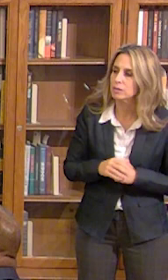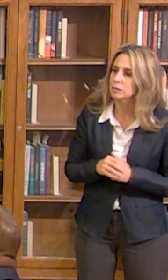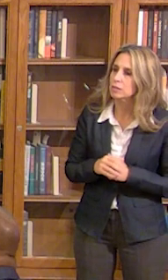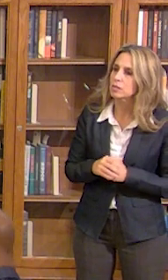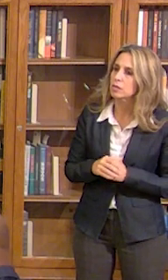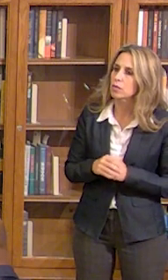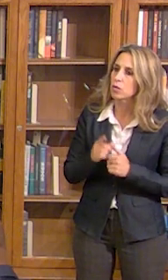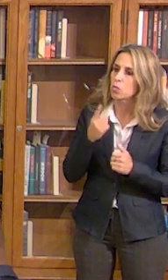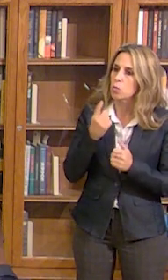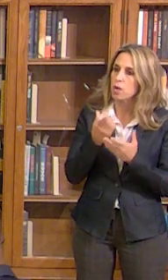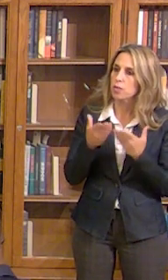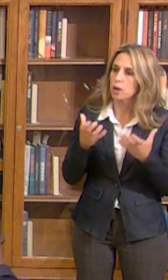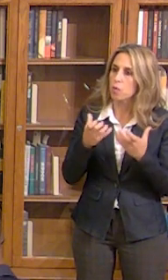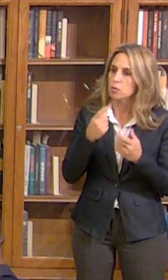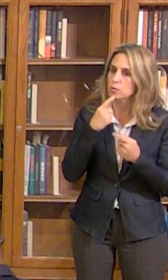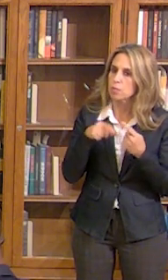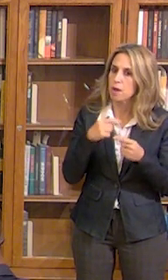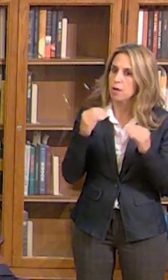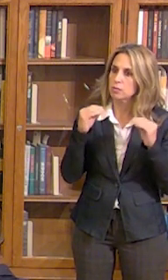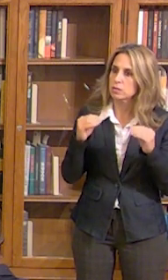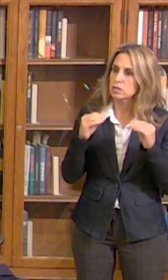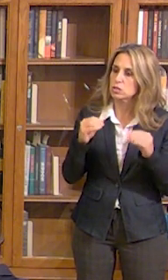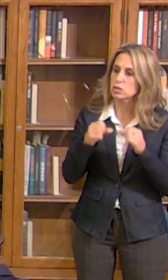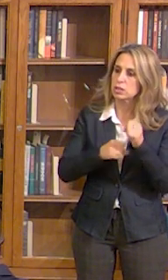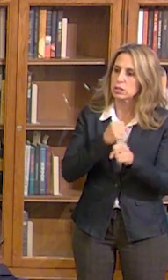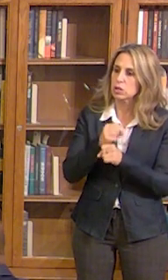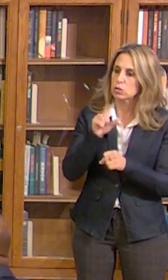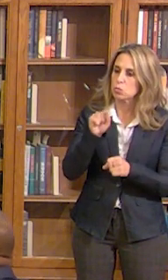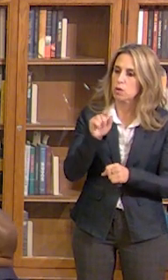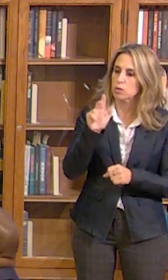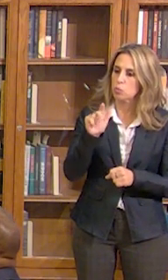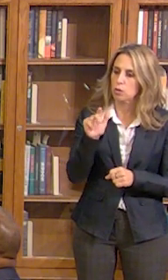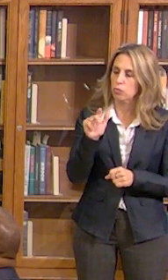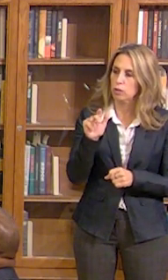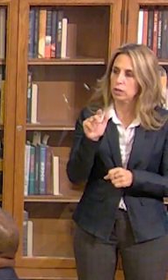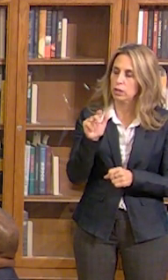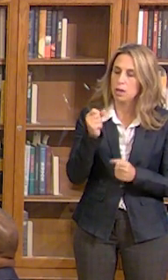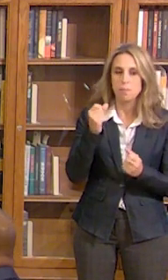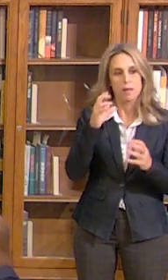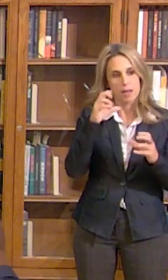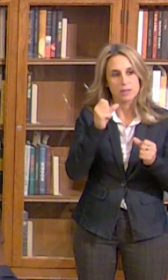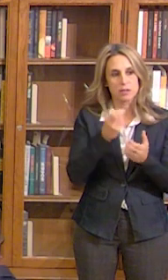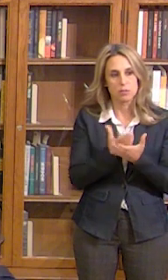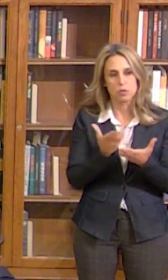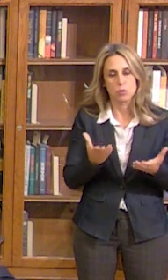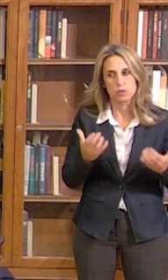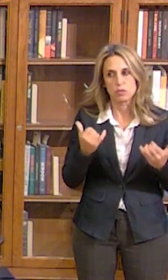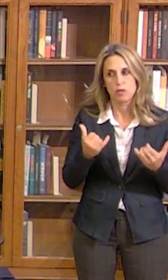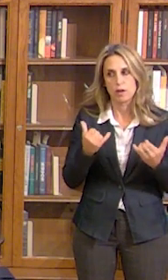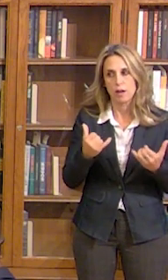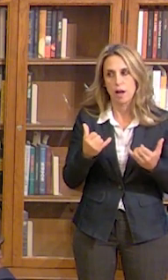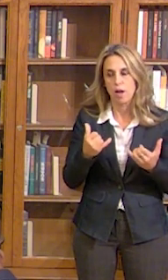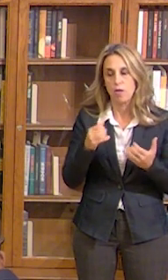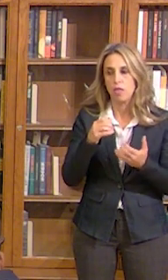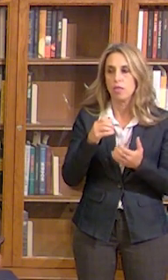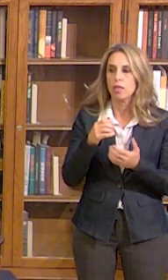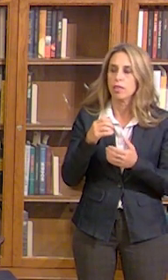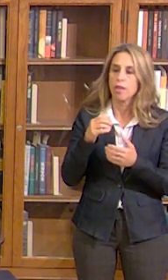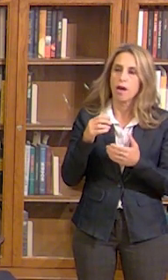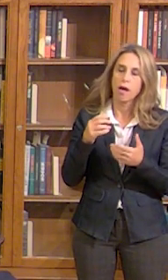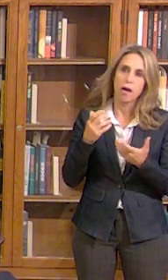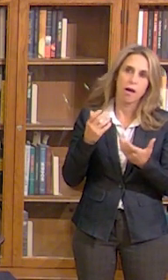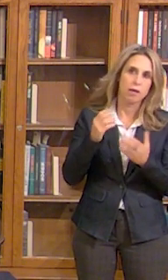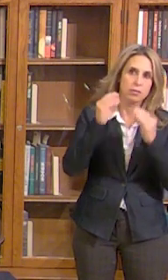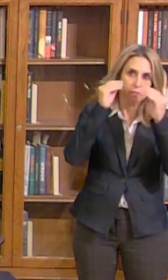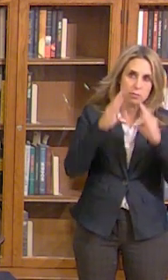say about teaching in the year 2023 there are amazing resources that Scholars and